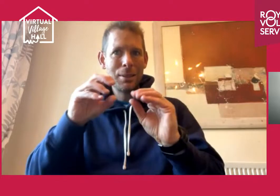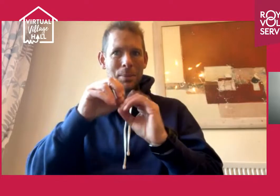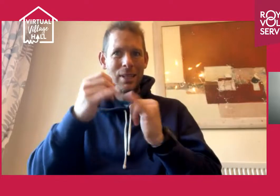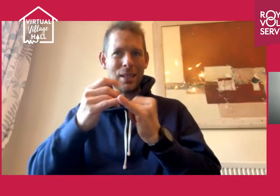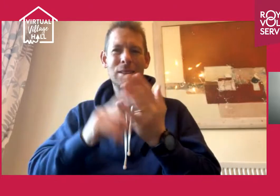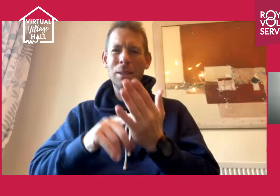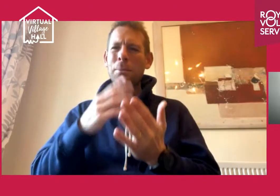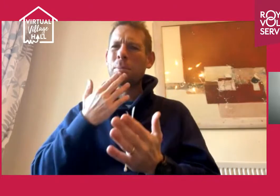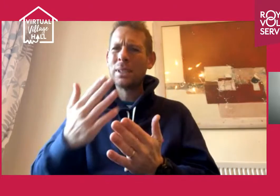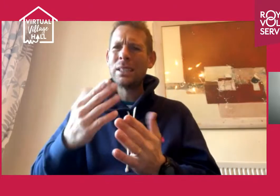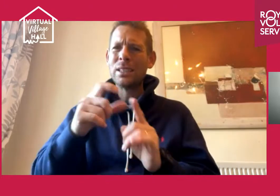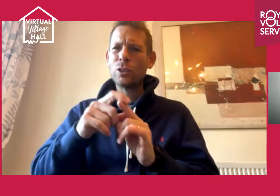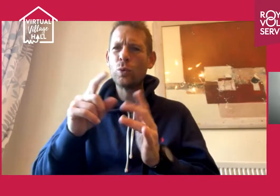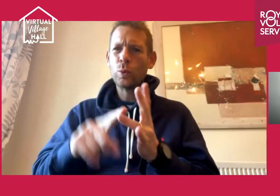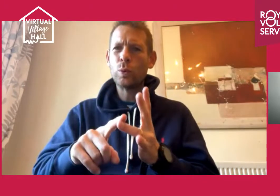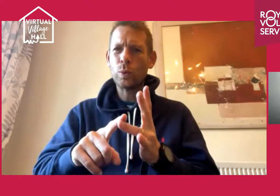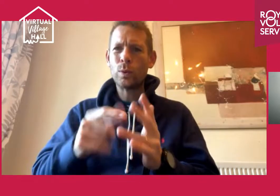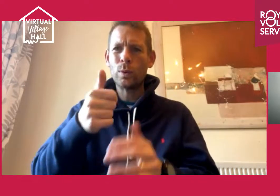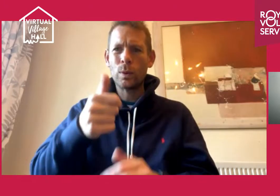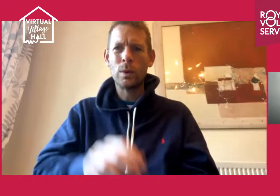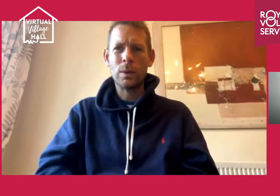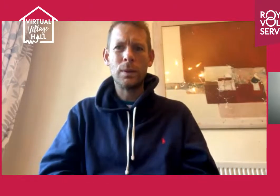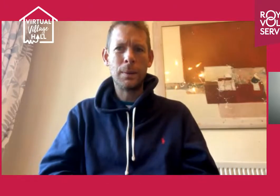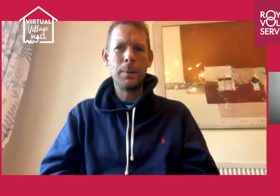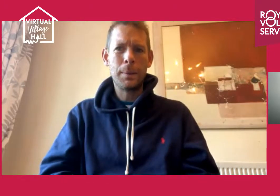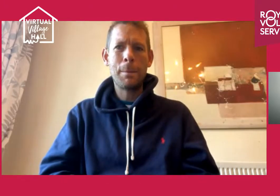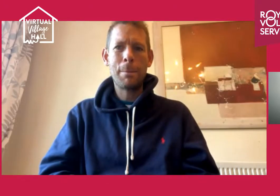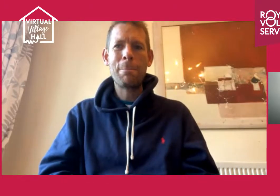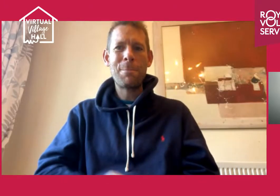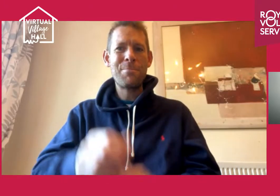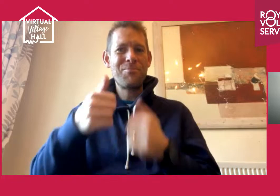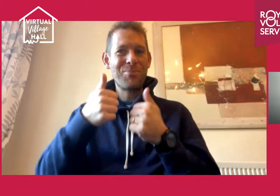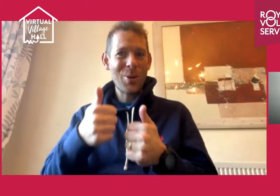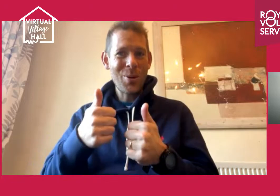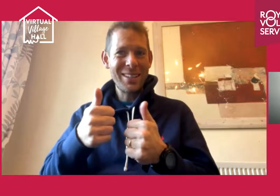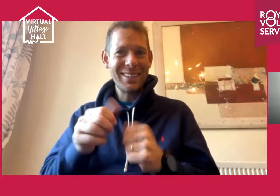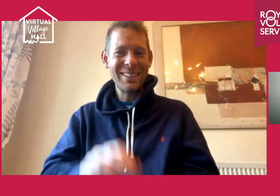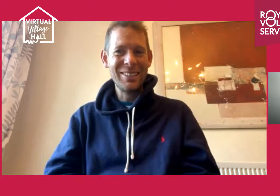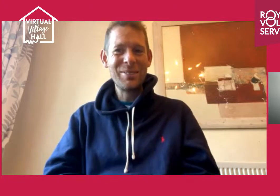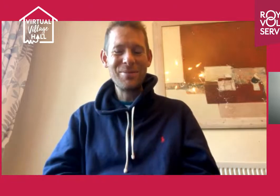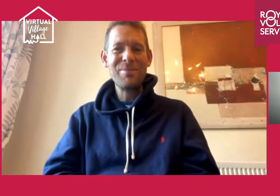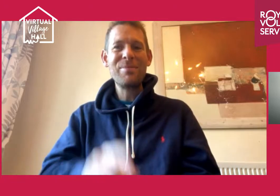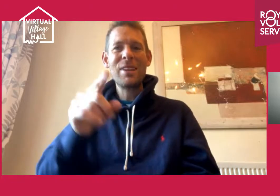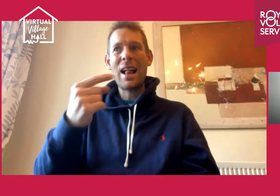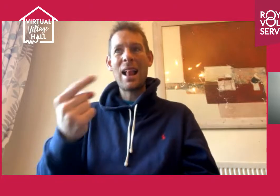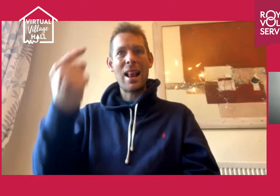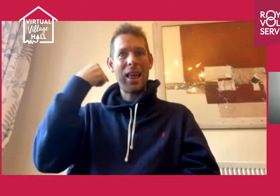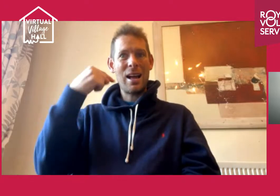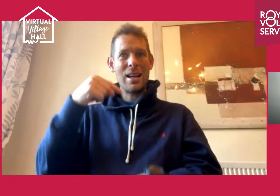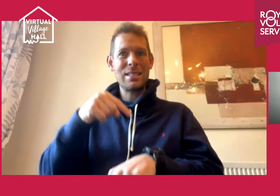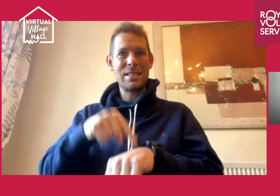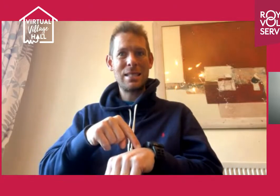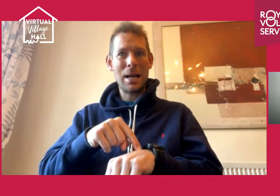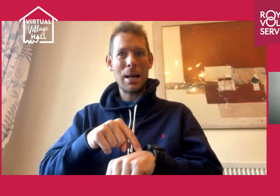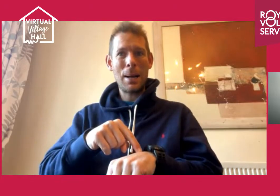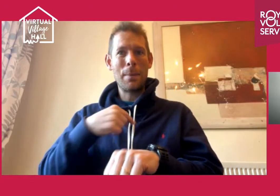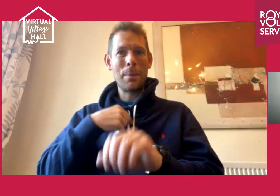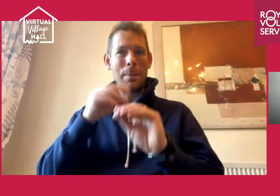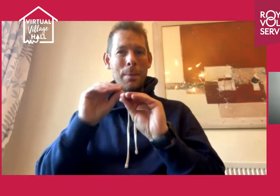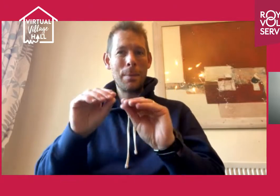to put in the comment box or anything specific you want me to teach you, then please do use the comments box. So